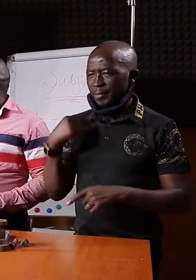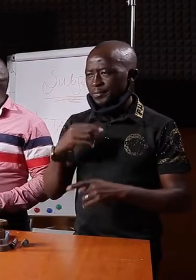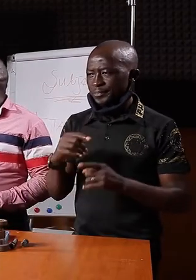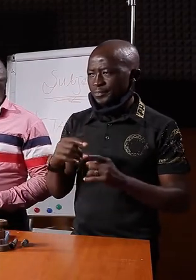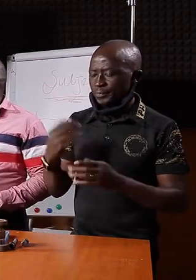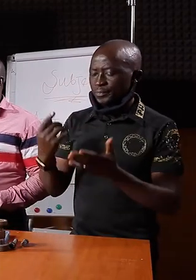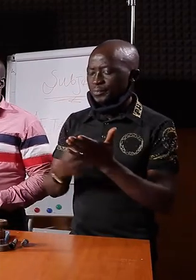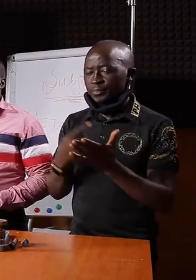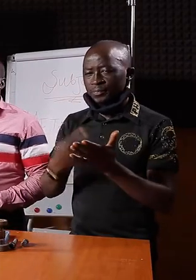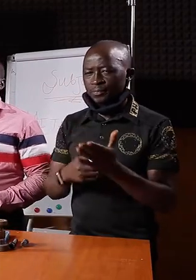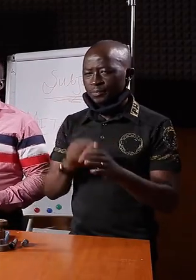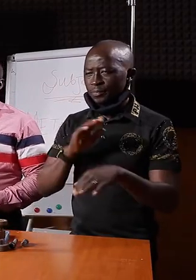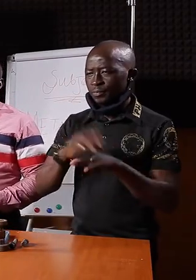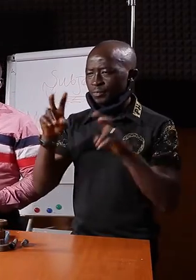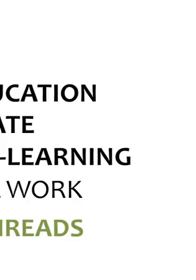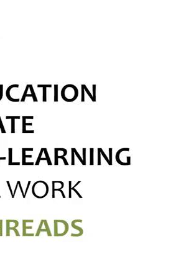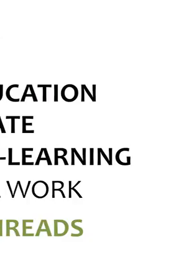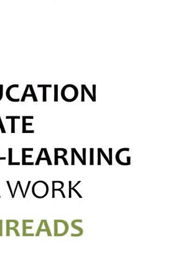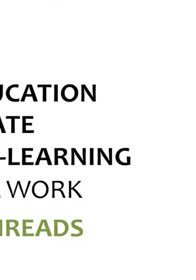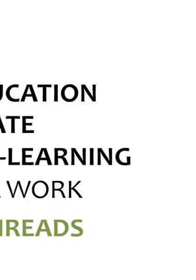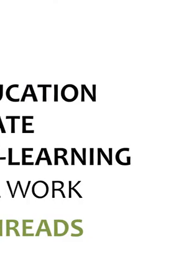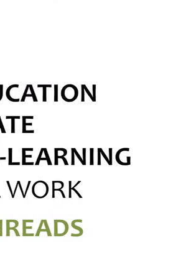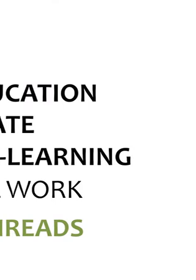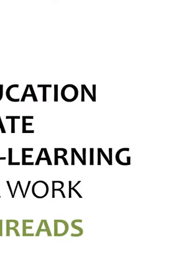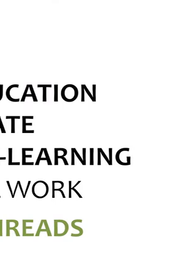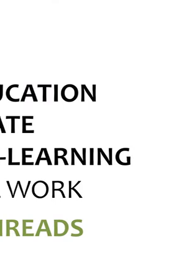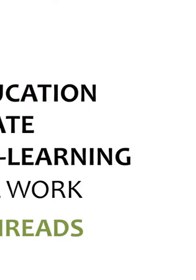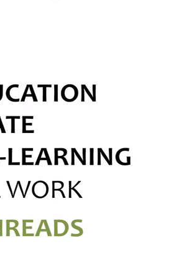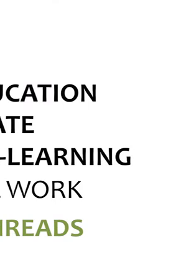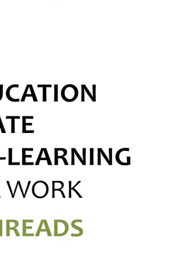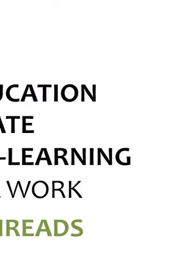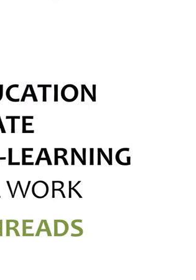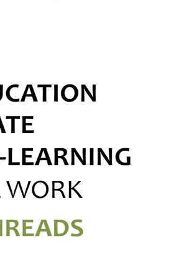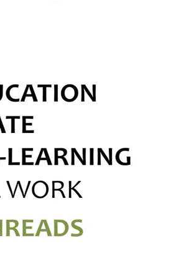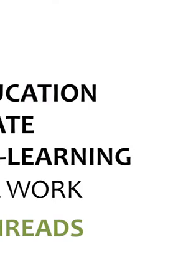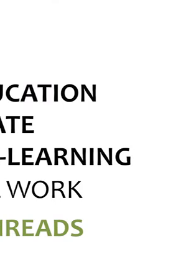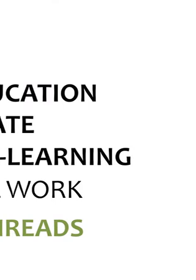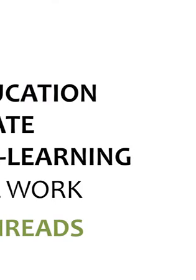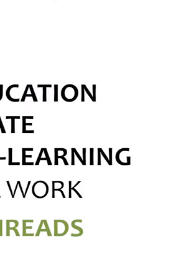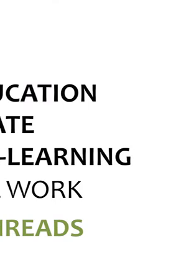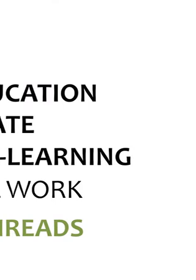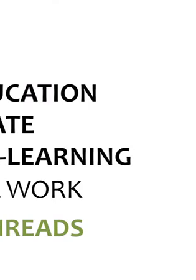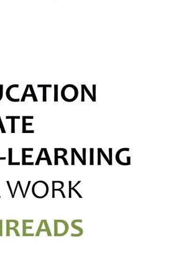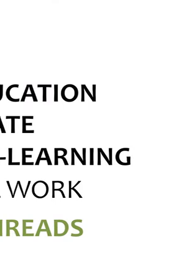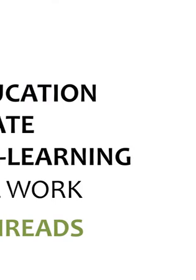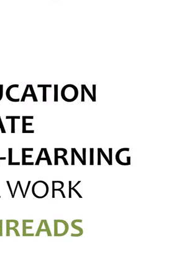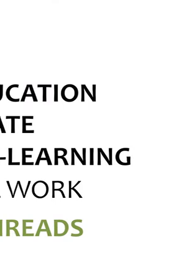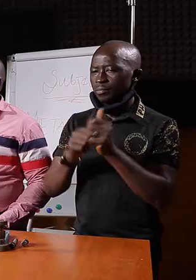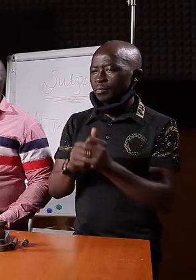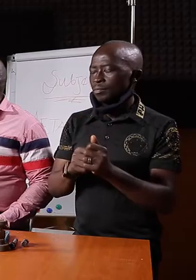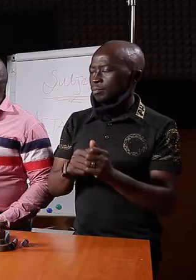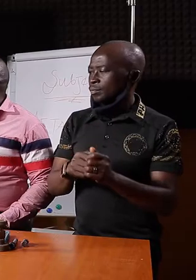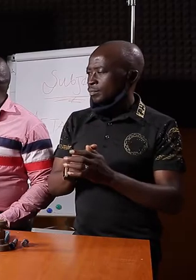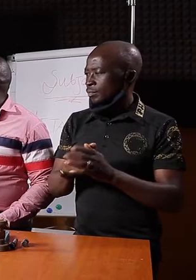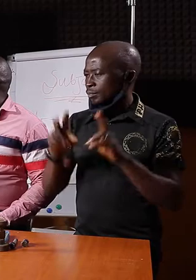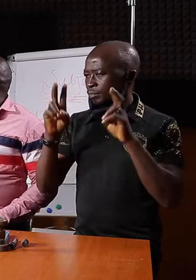to be discussing on a topic, screw threads, with the following outlines.